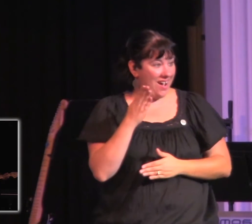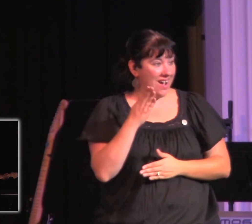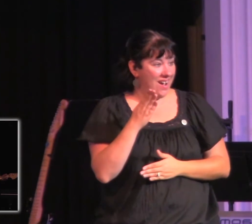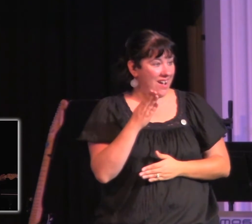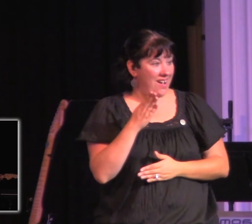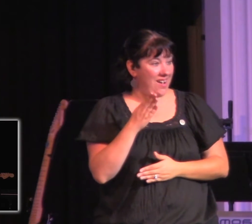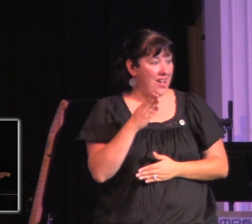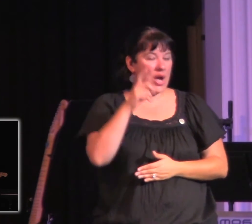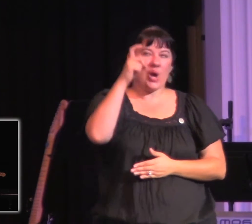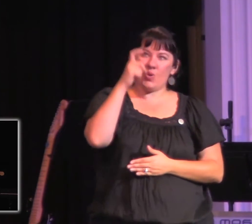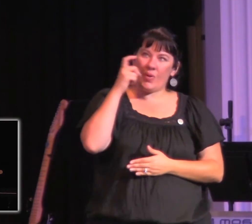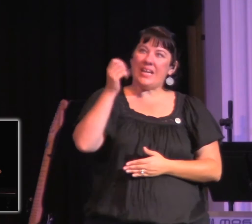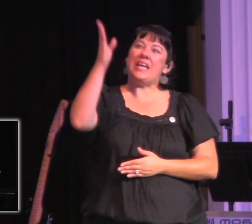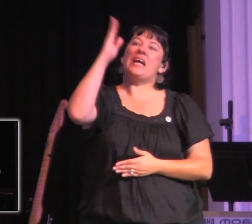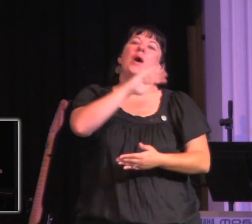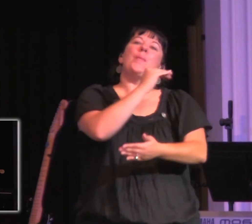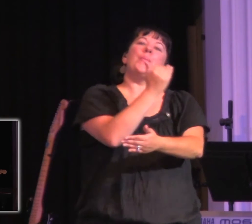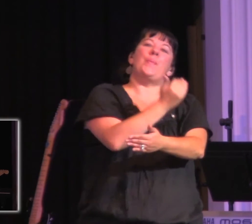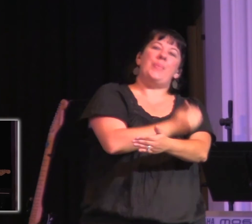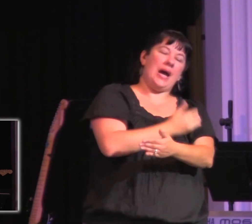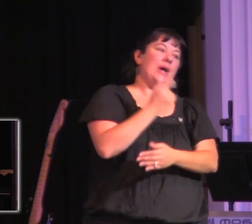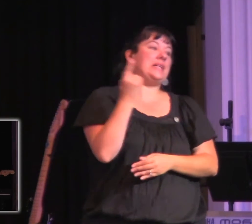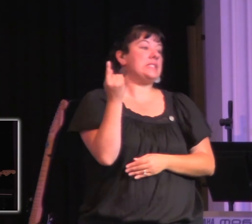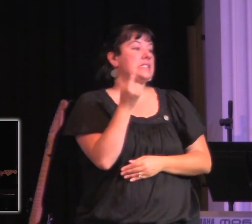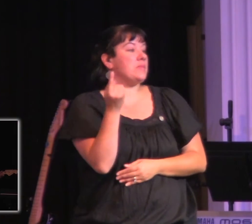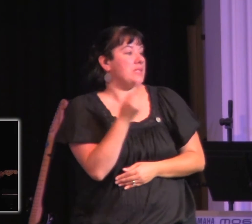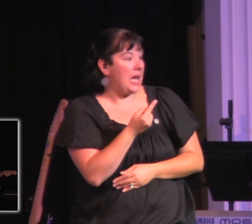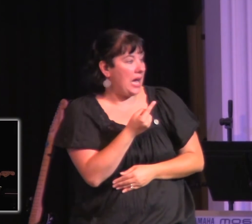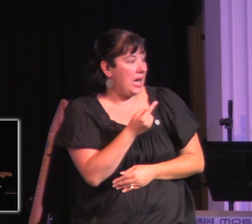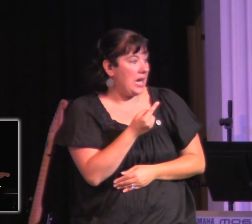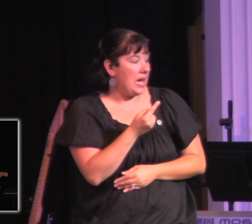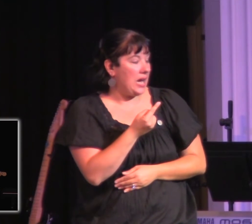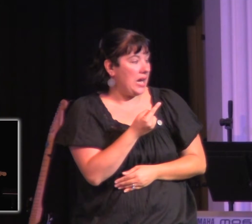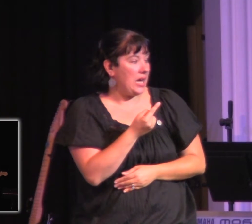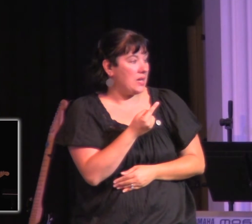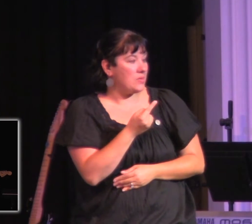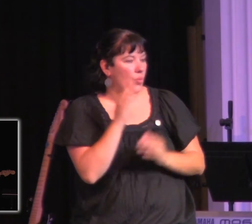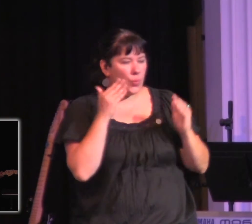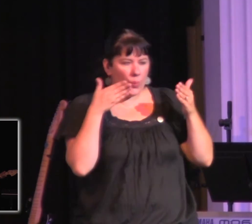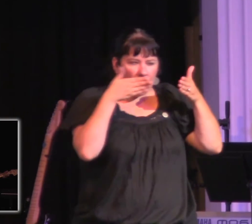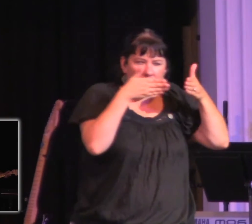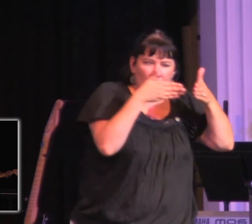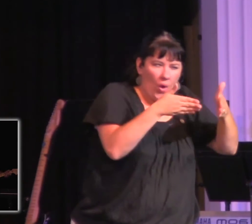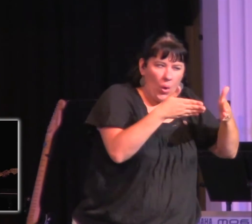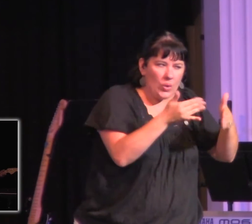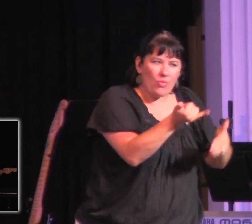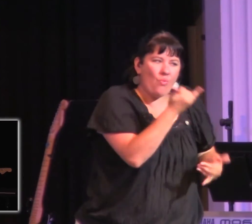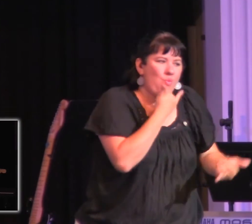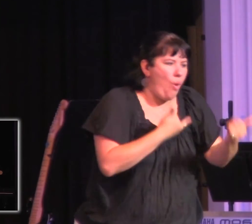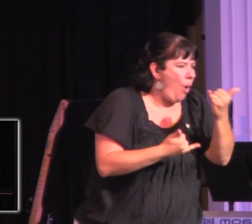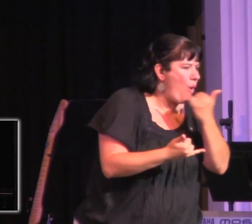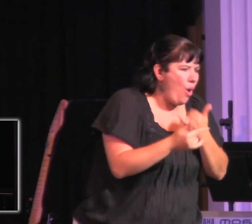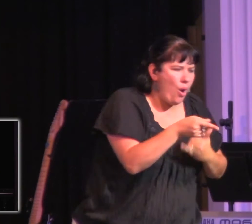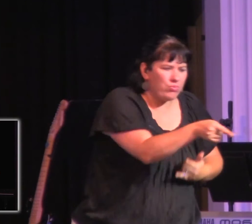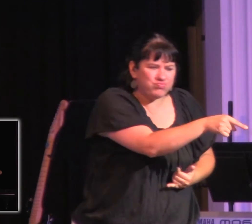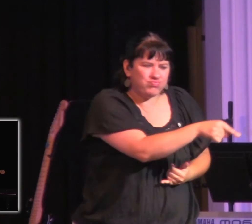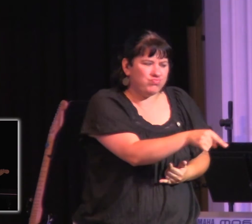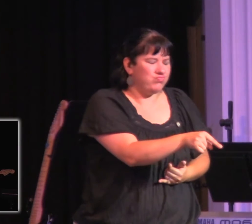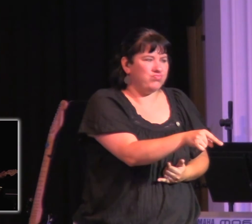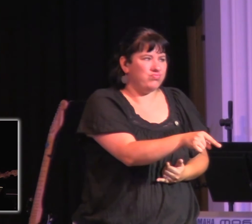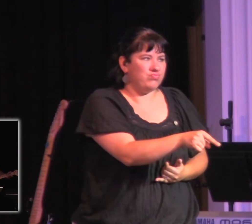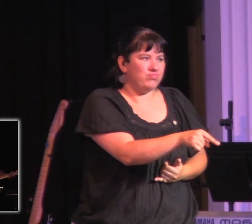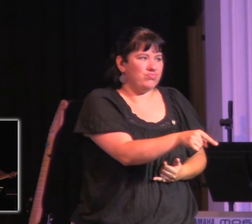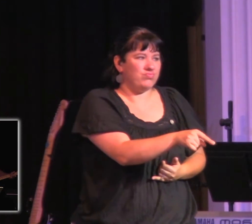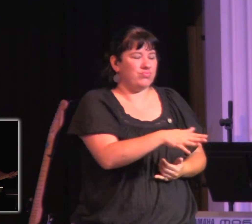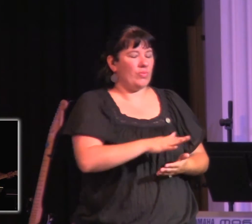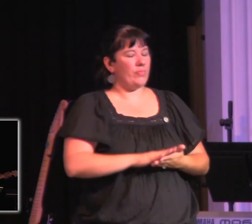of God. Sometimes we try to get healed by focusing on the wrong things. You see, like we deal with the fruit. You